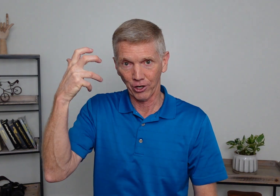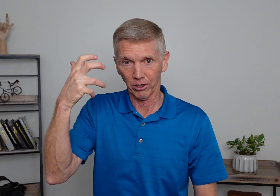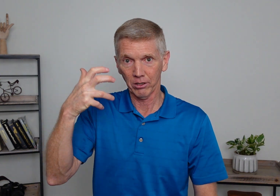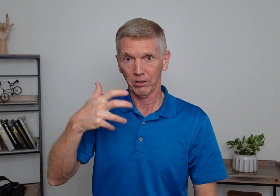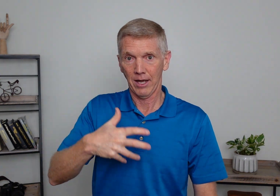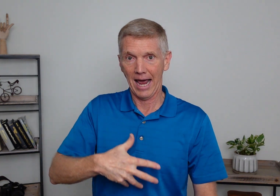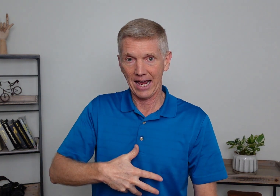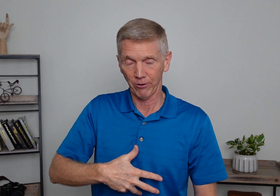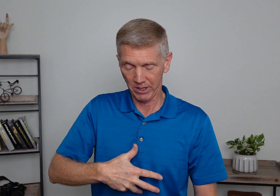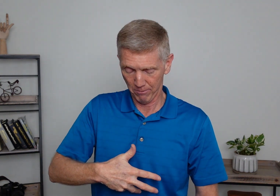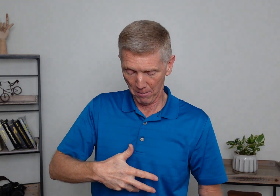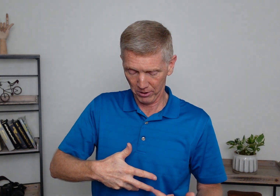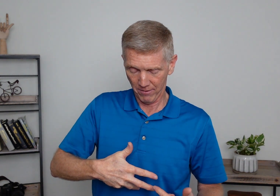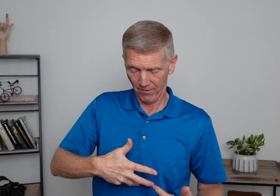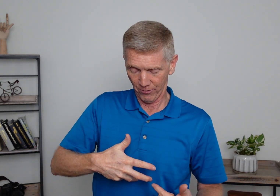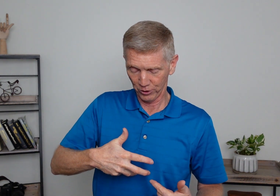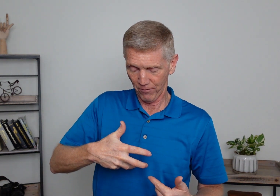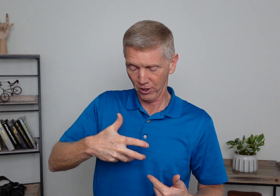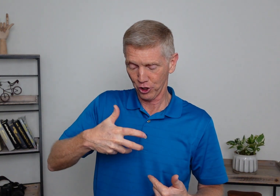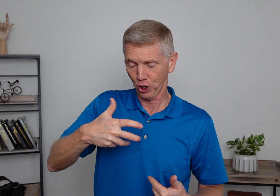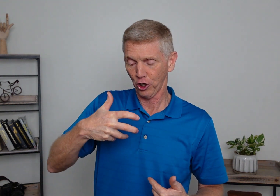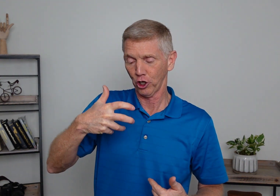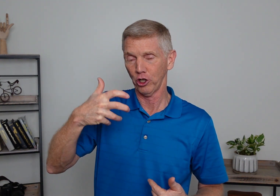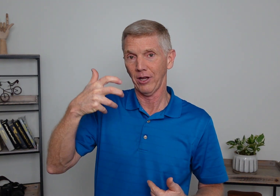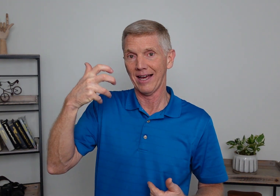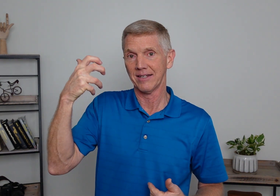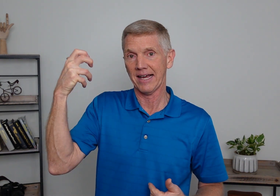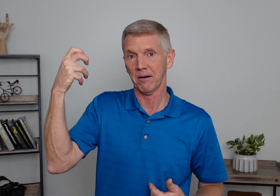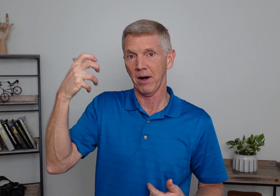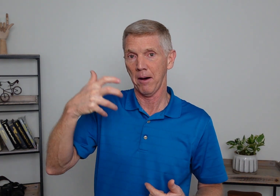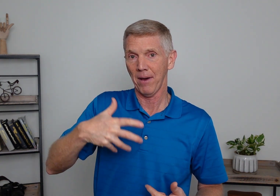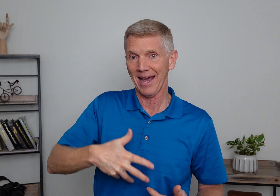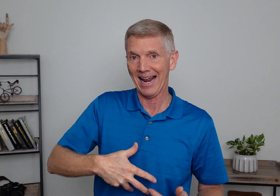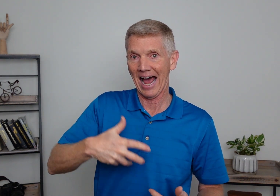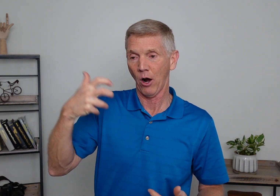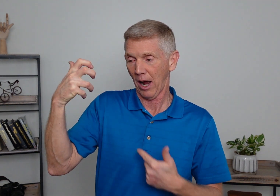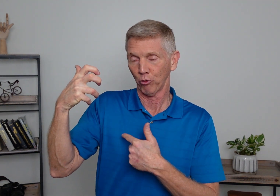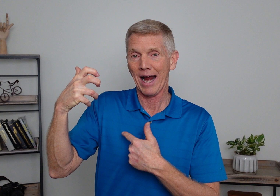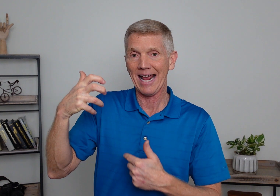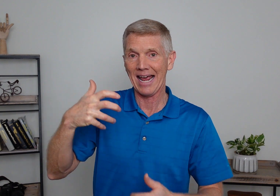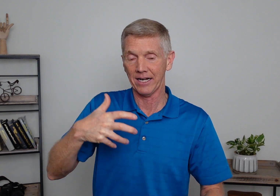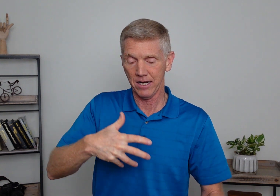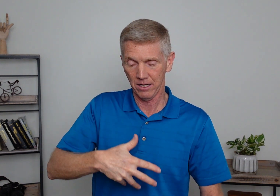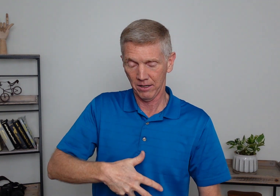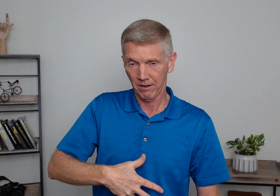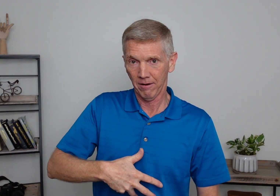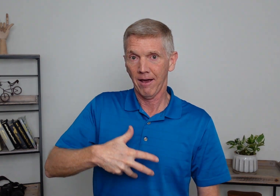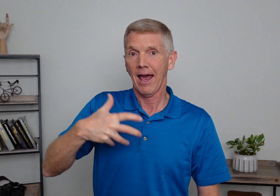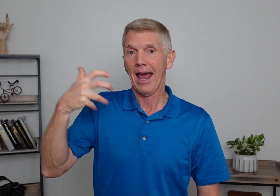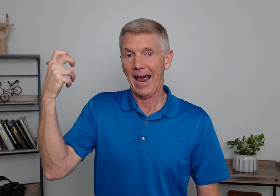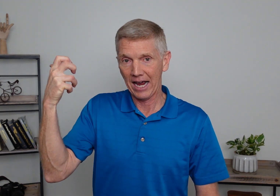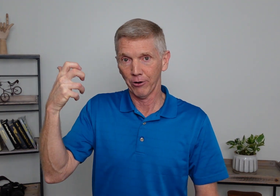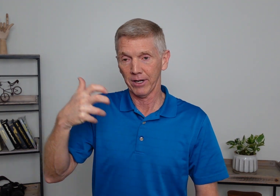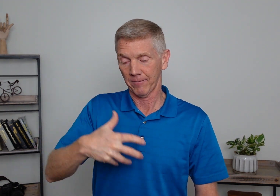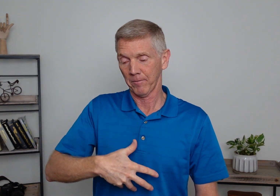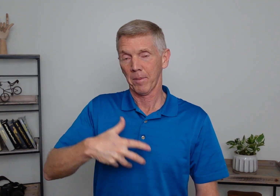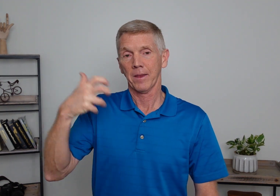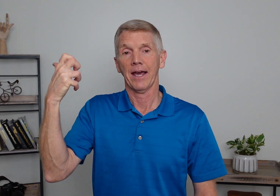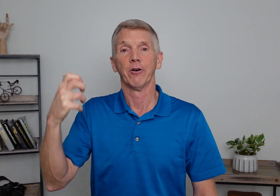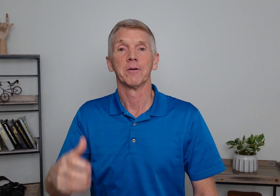anger, angry. Remember, those fingers curl as they come up and out. I'm right-handed. Angry, angry.